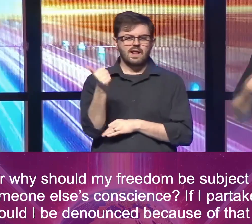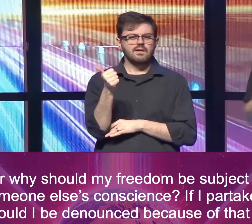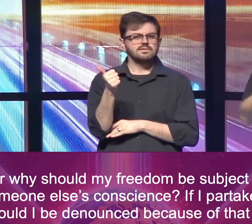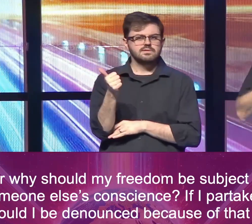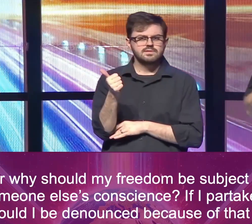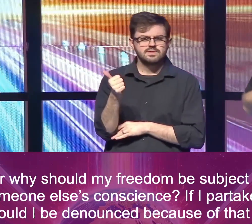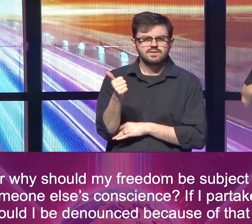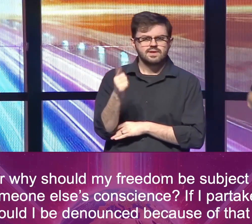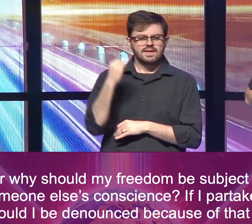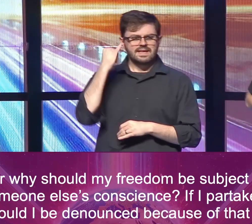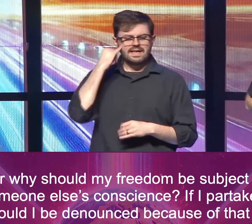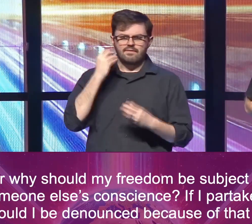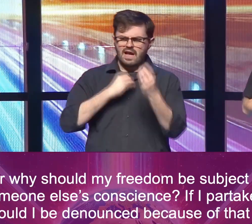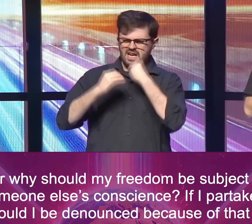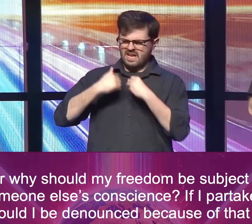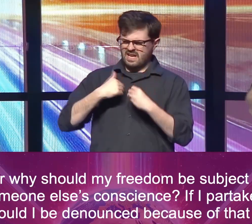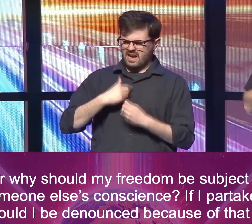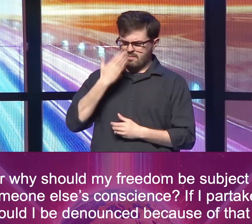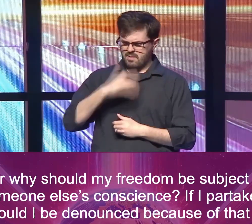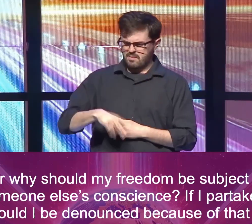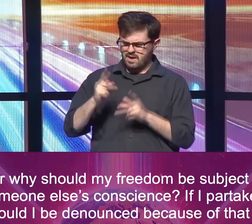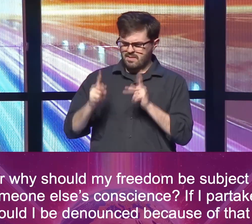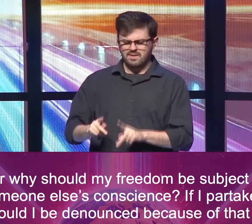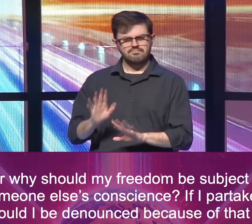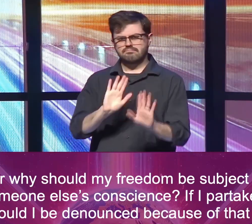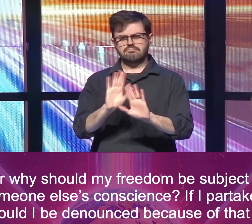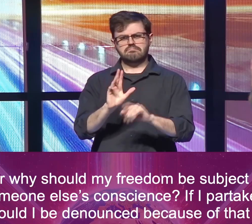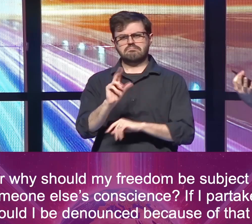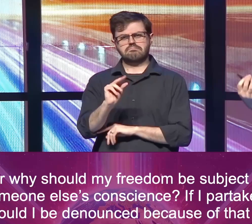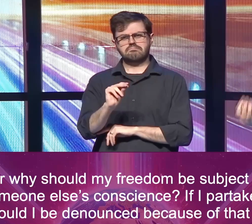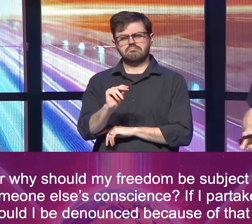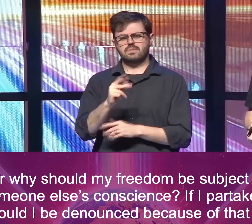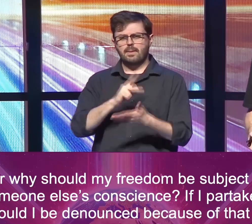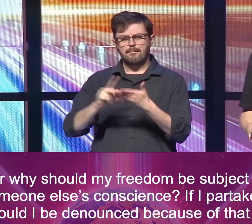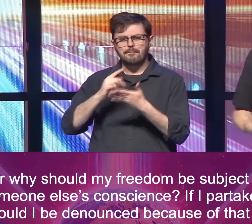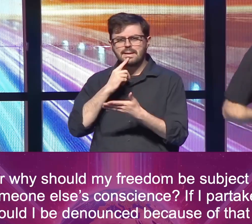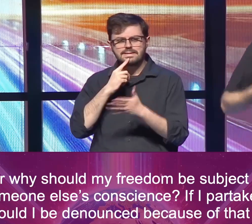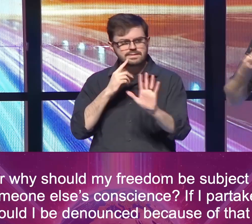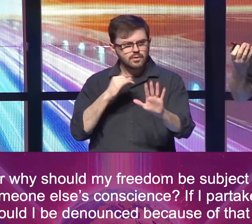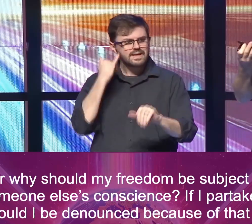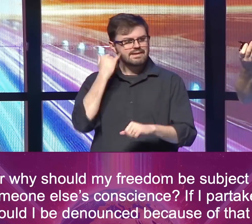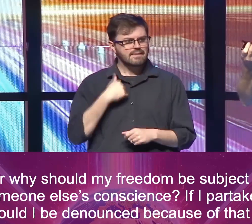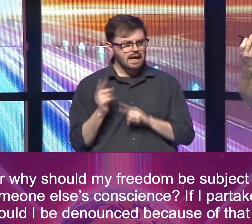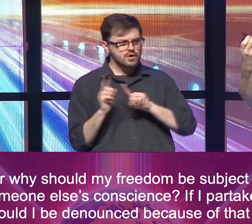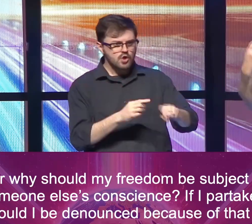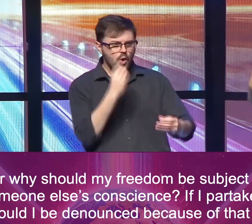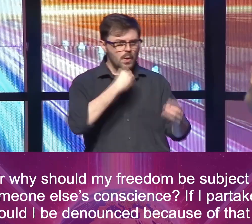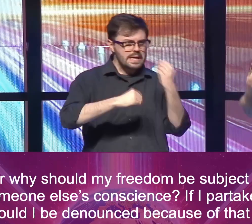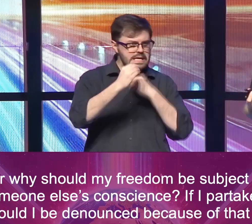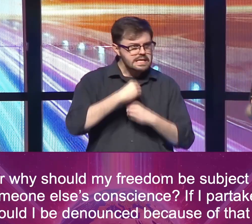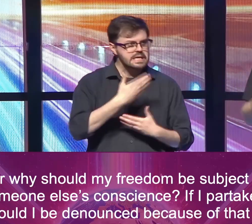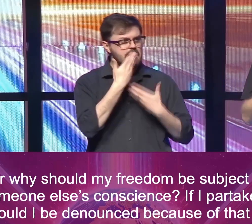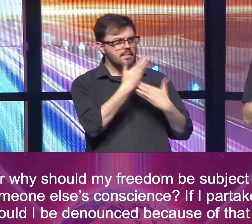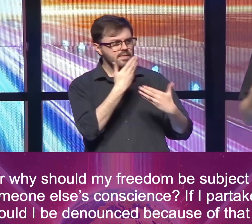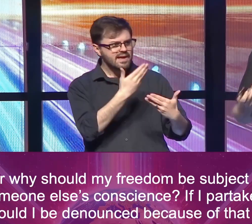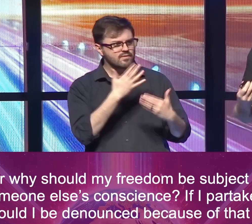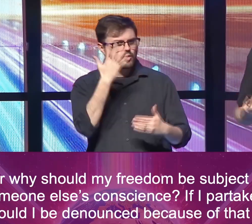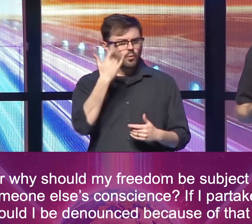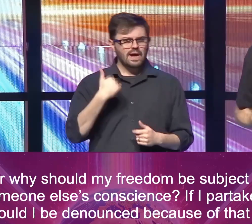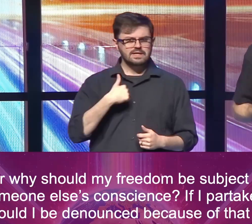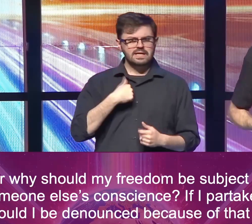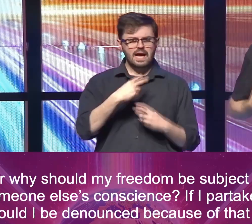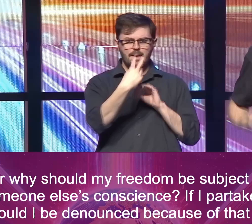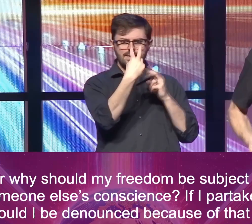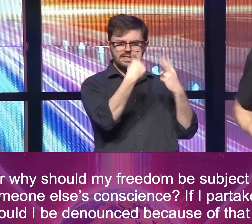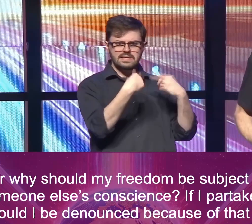now. I'm a bad person because no. If I partake with thankfulness, why should I be denounced because of that for